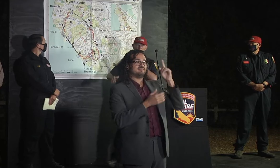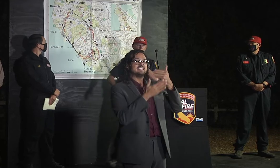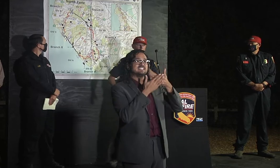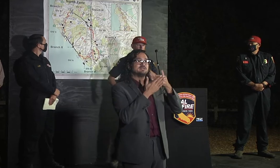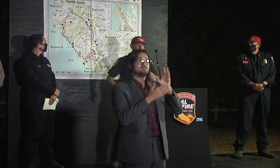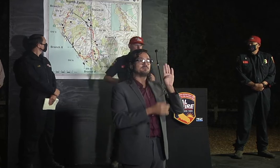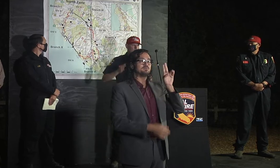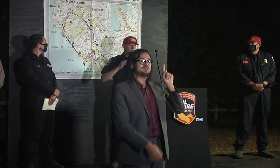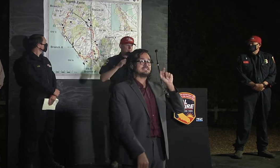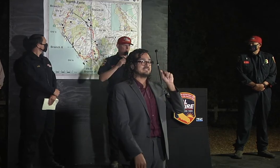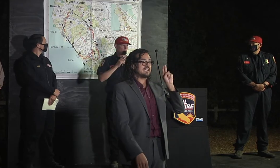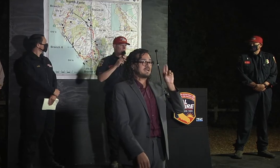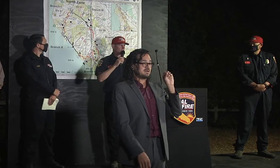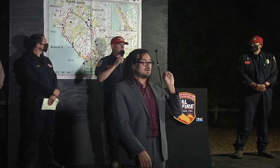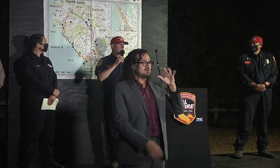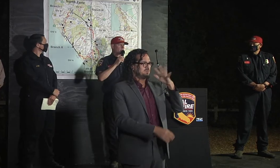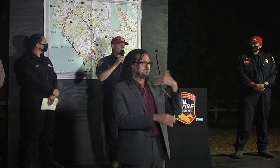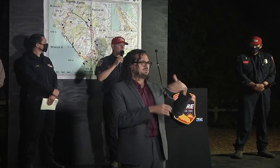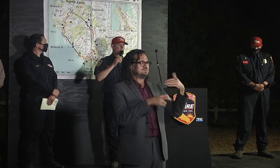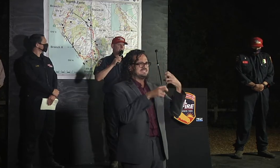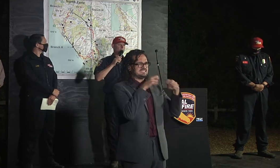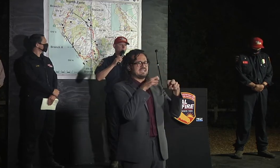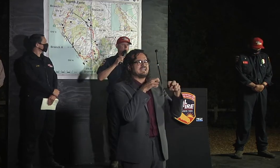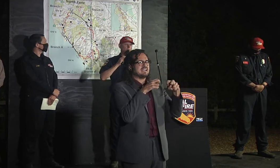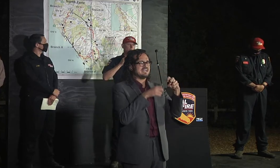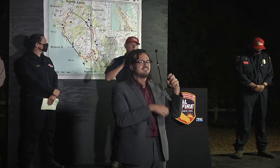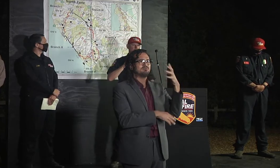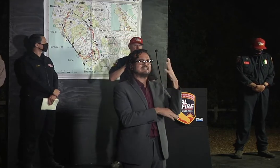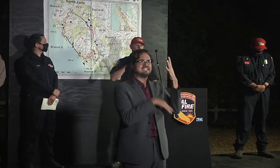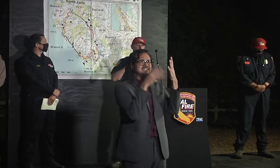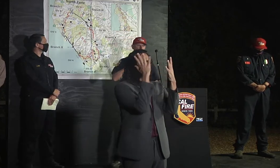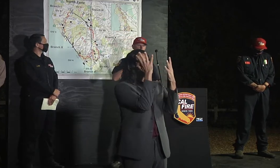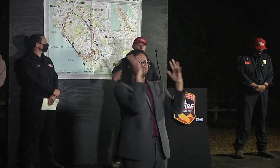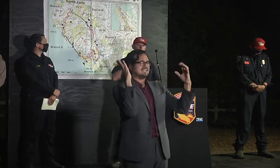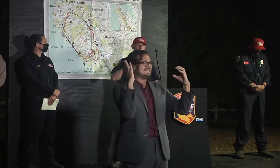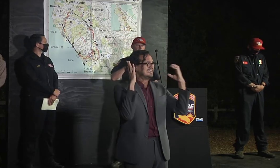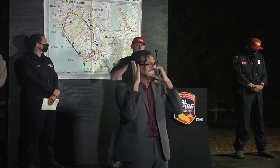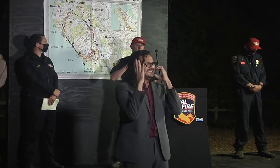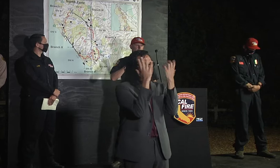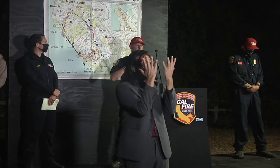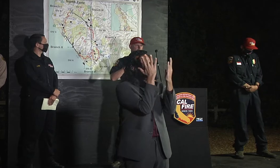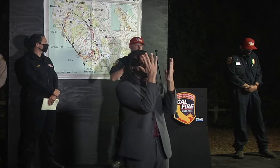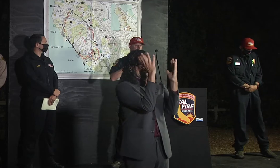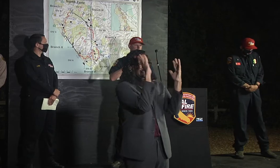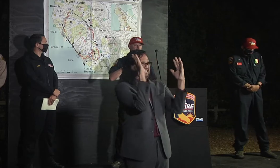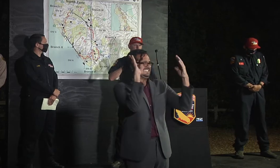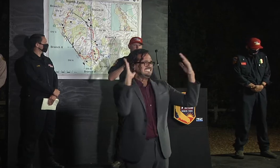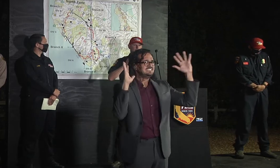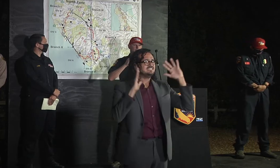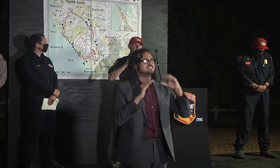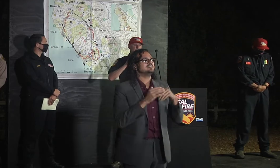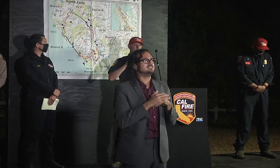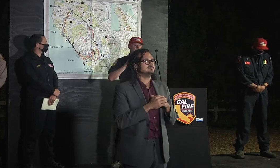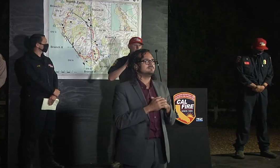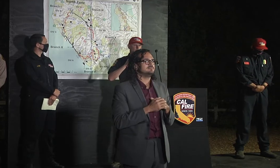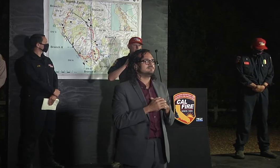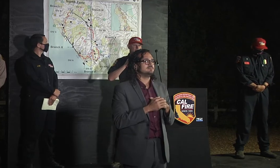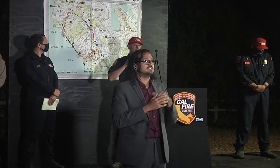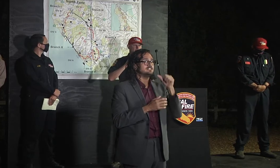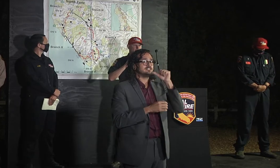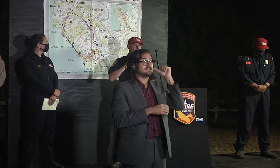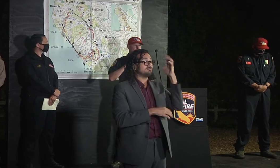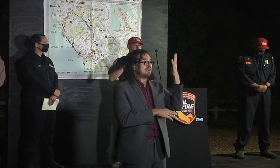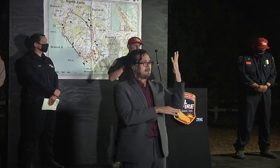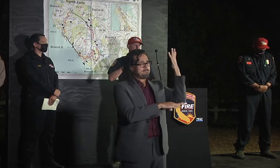up there. A lot of the fire-weakened trees are beginning to fall. Had a structure destroyed yesterday from a falling